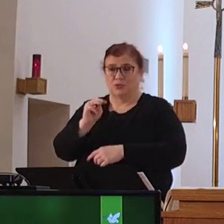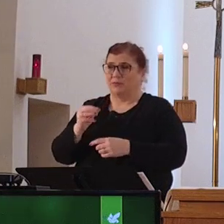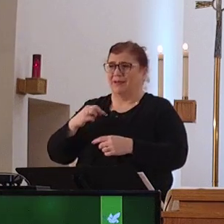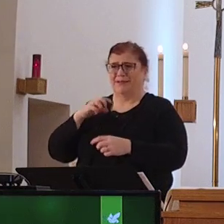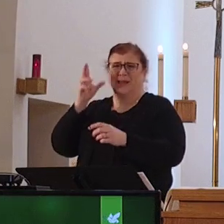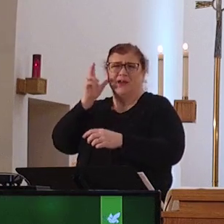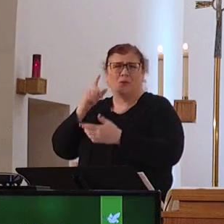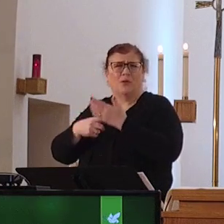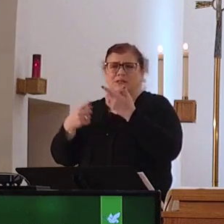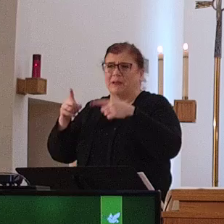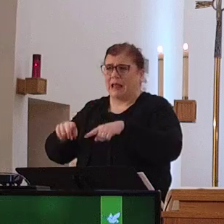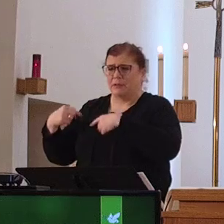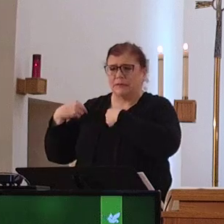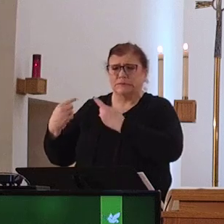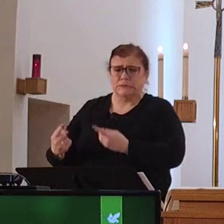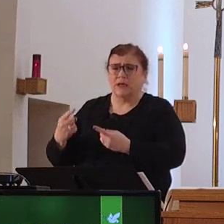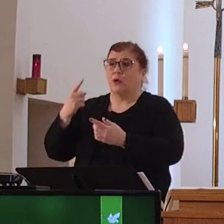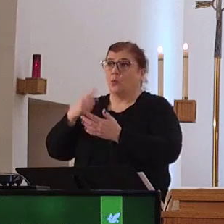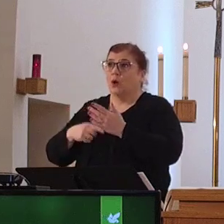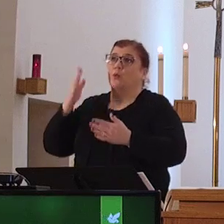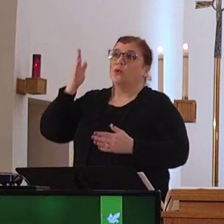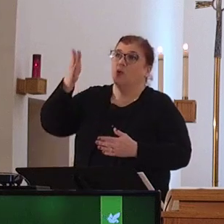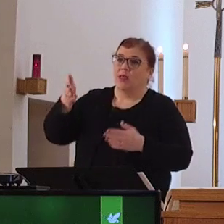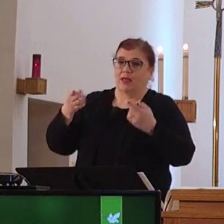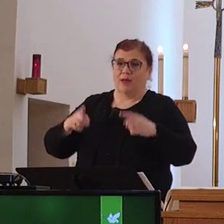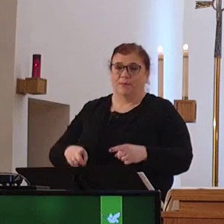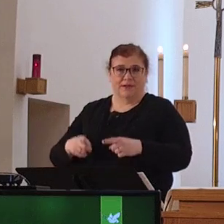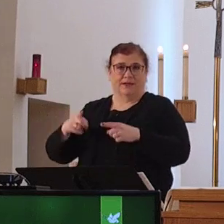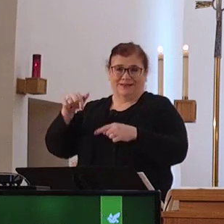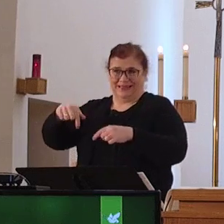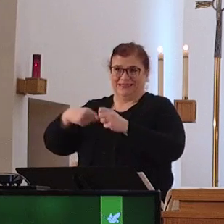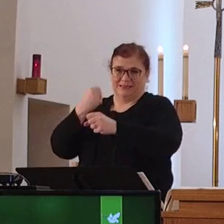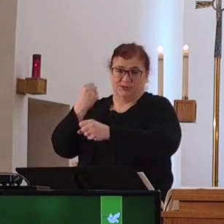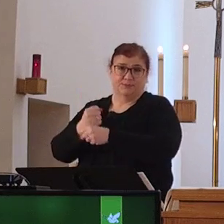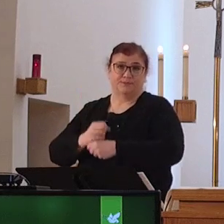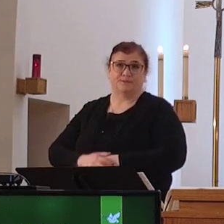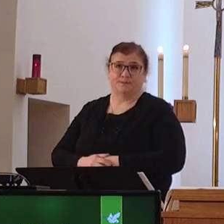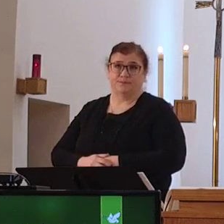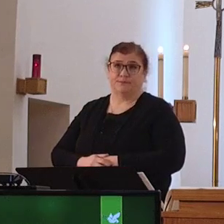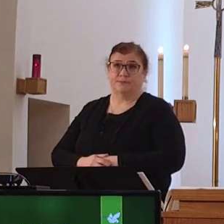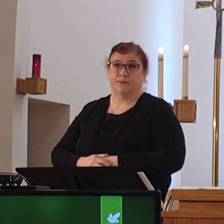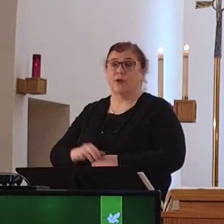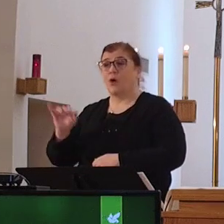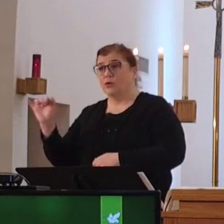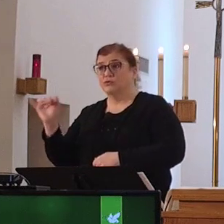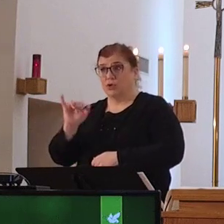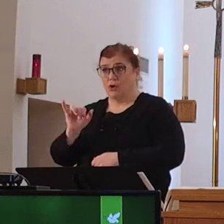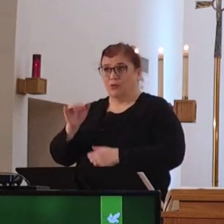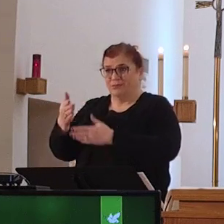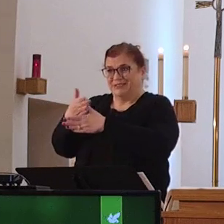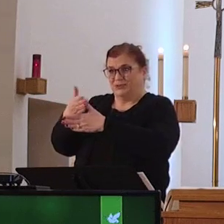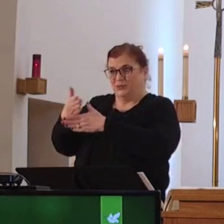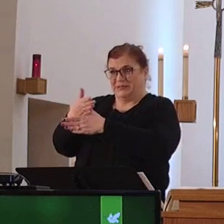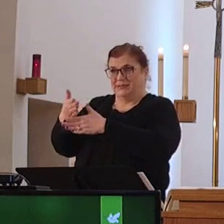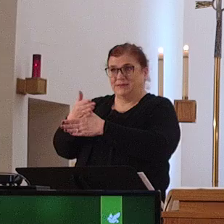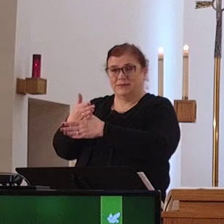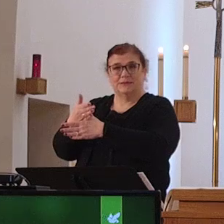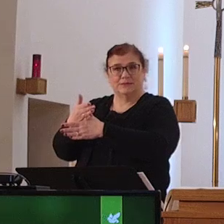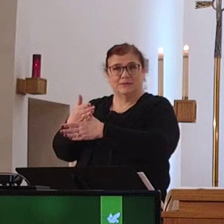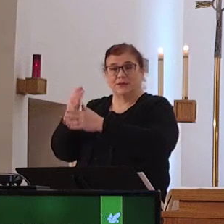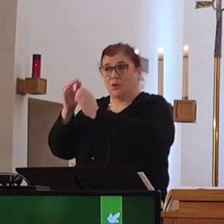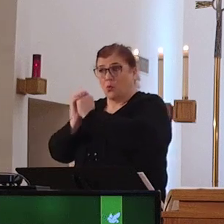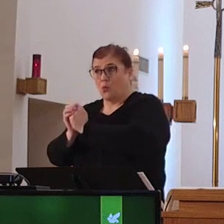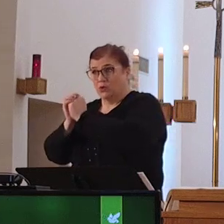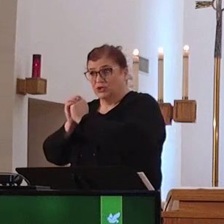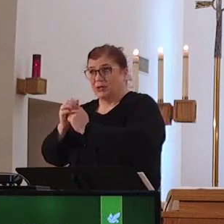hear what's been happening and what will be happening in the upcoming year. Also, in between the